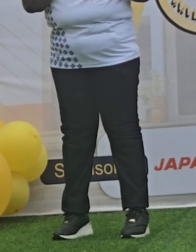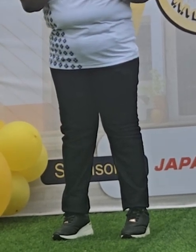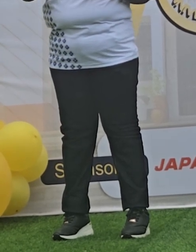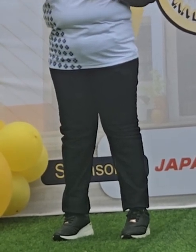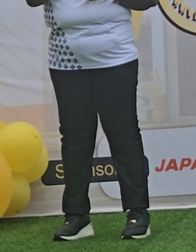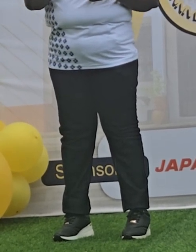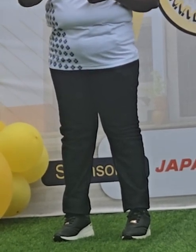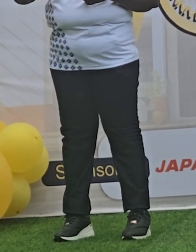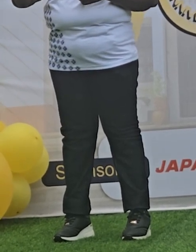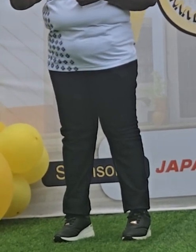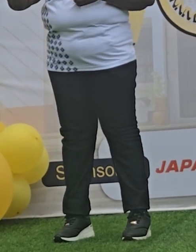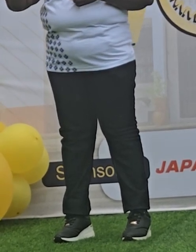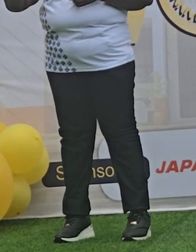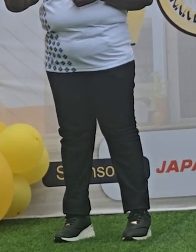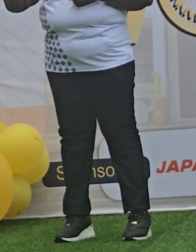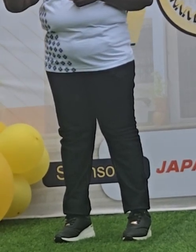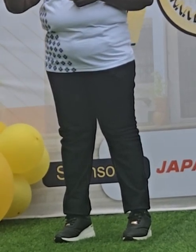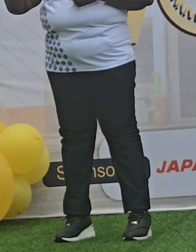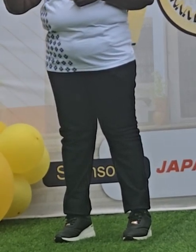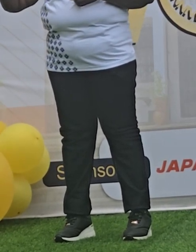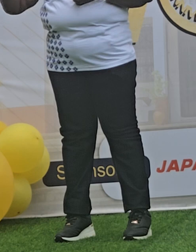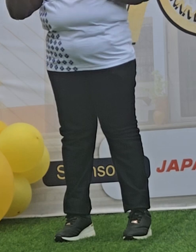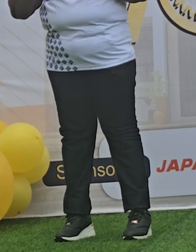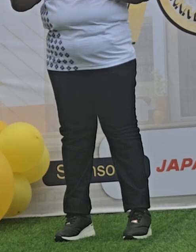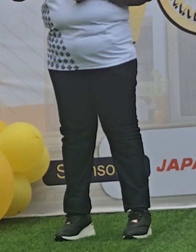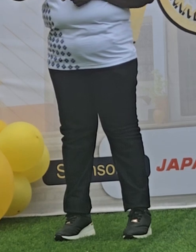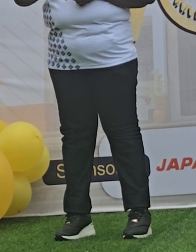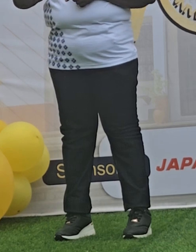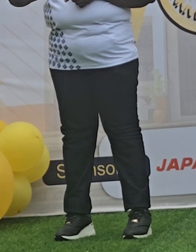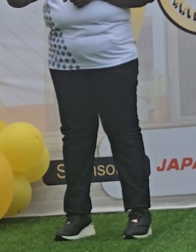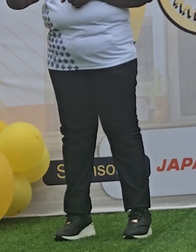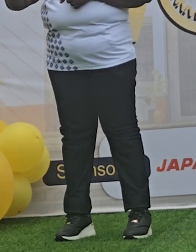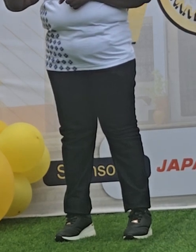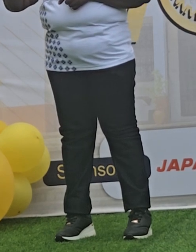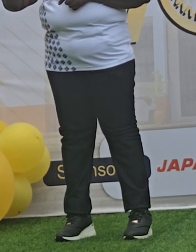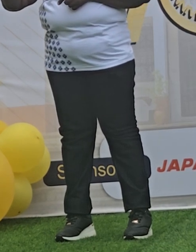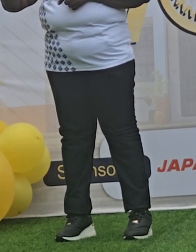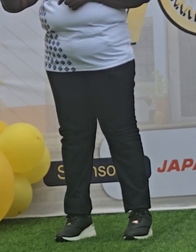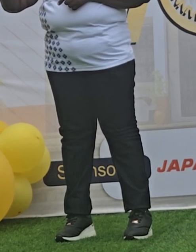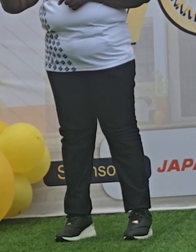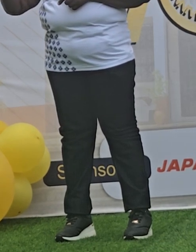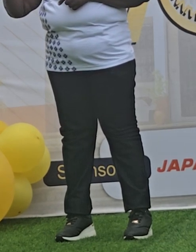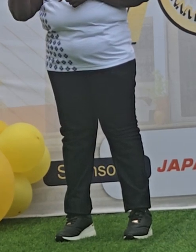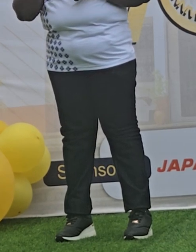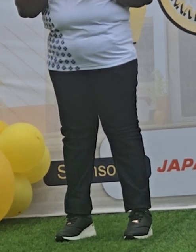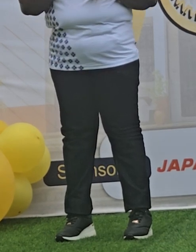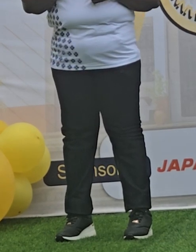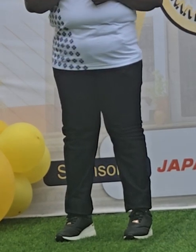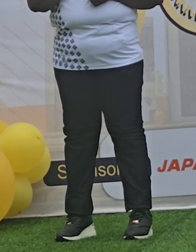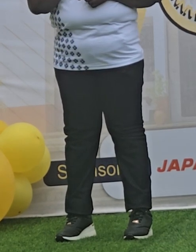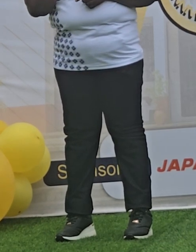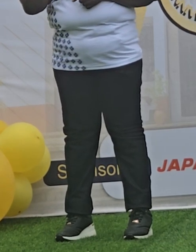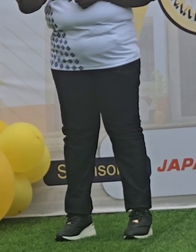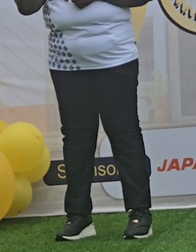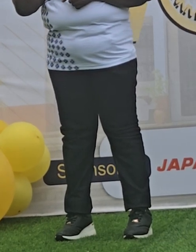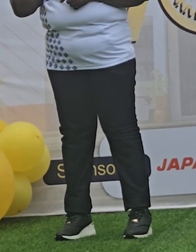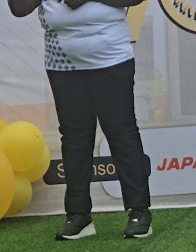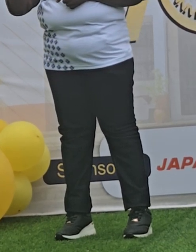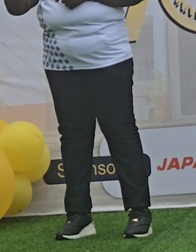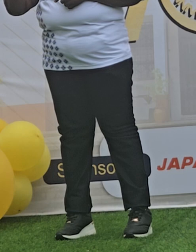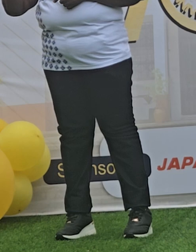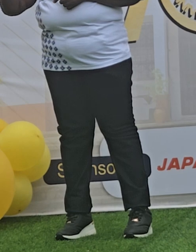Prof. Nukuya, we had Prof. Simen, we also had Mr. Nent, and a few